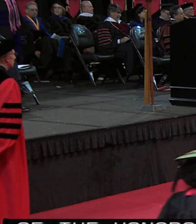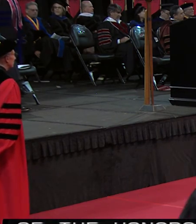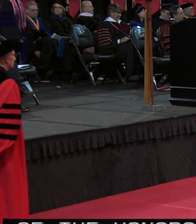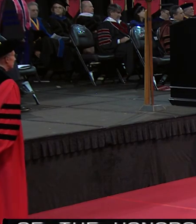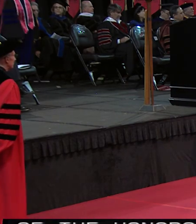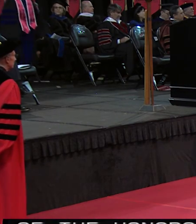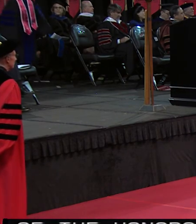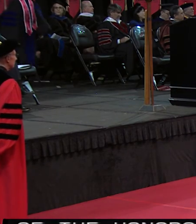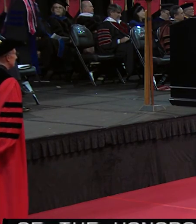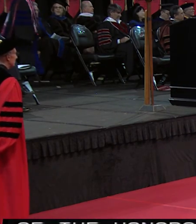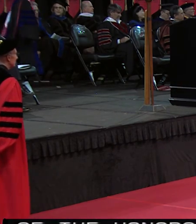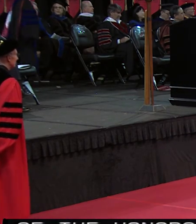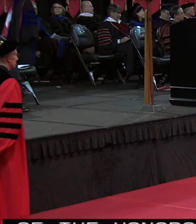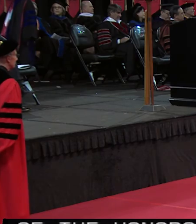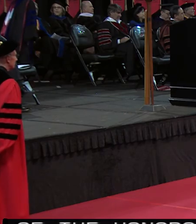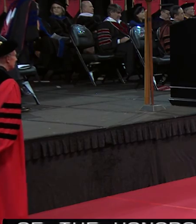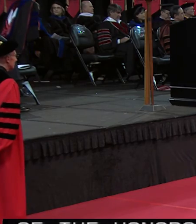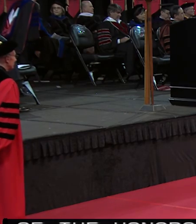Aaron Blake